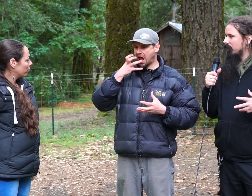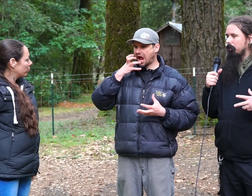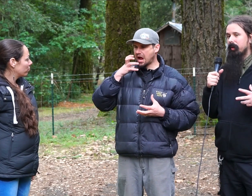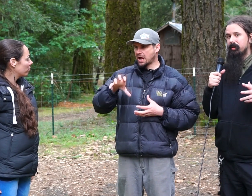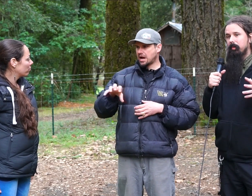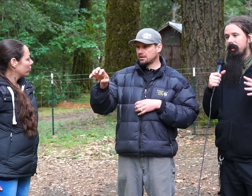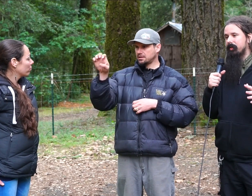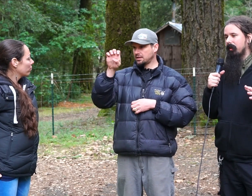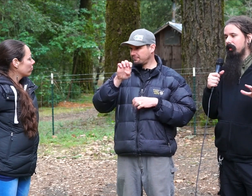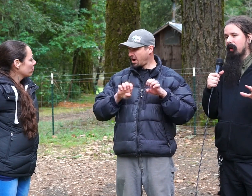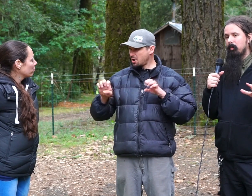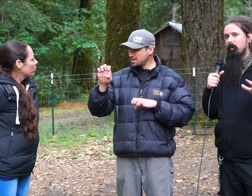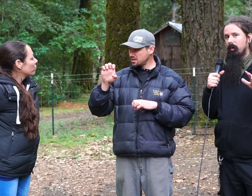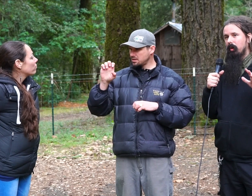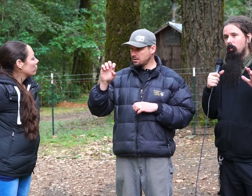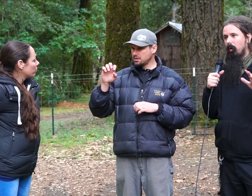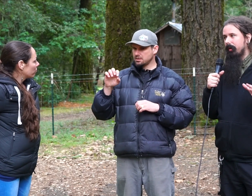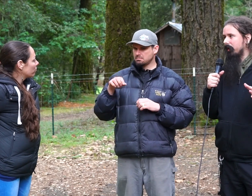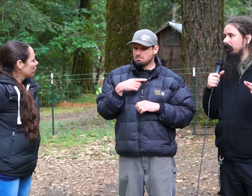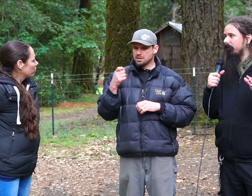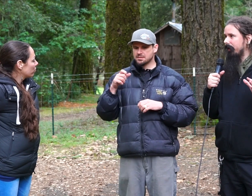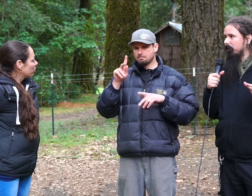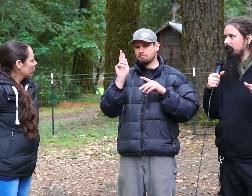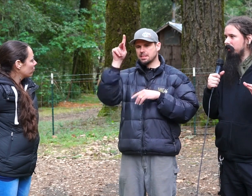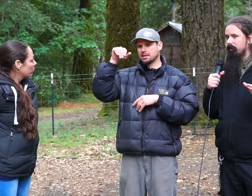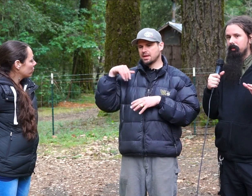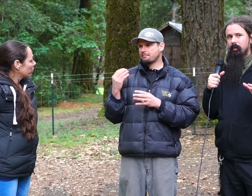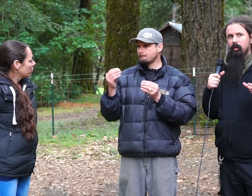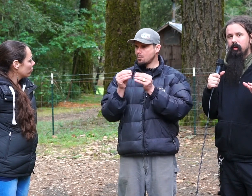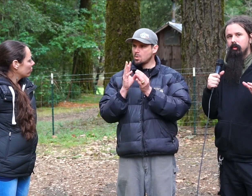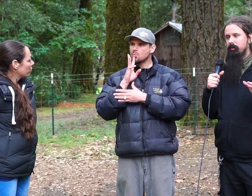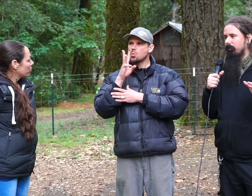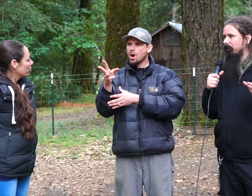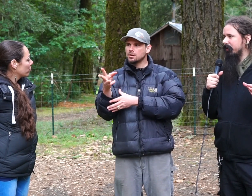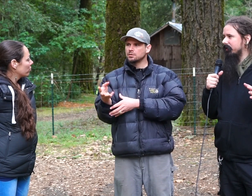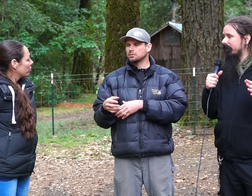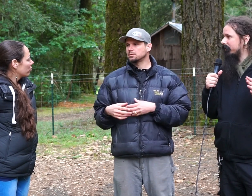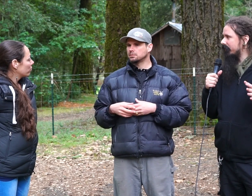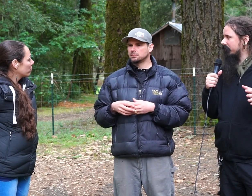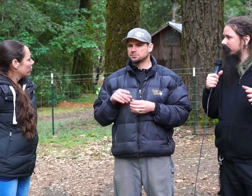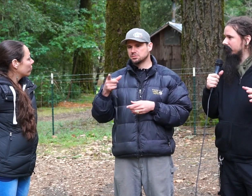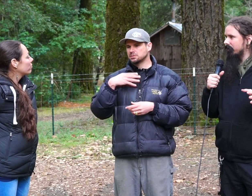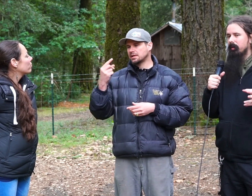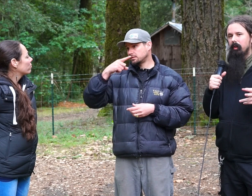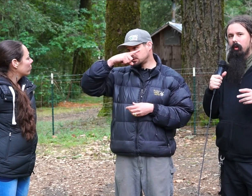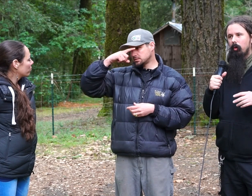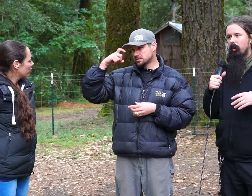because the plants have a lot more water available so for places like deserts or